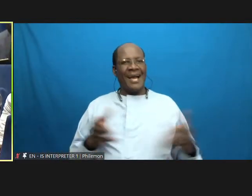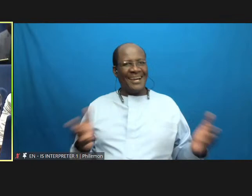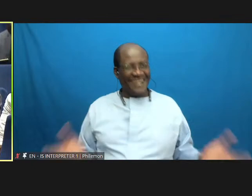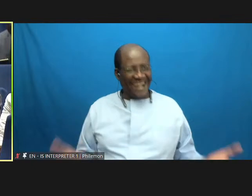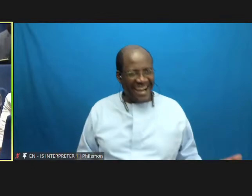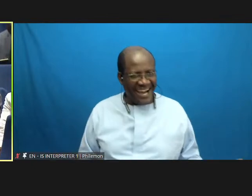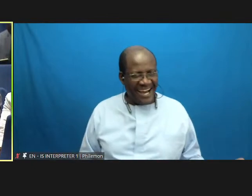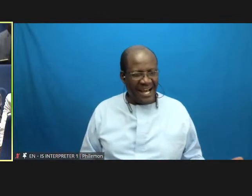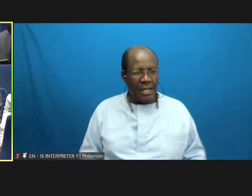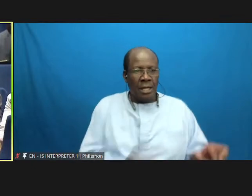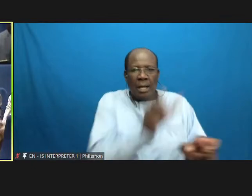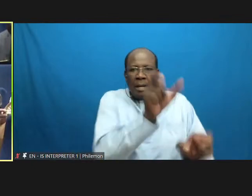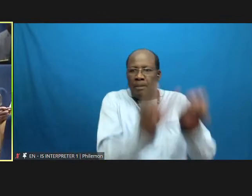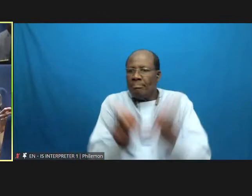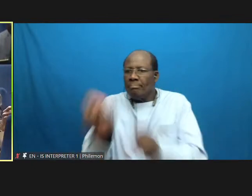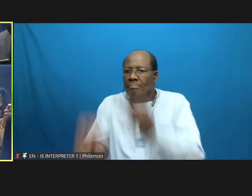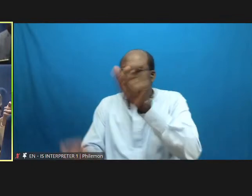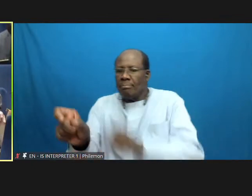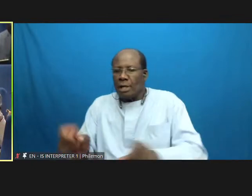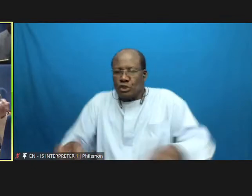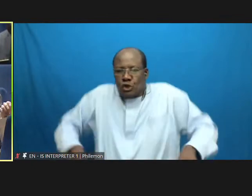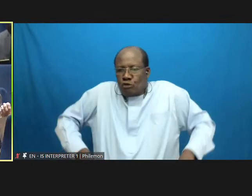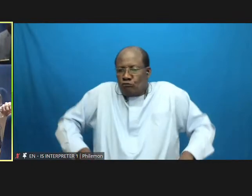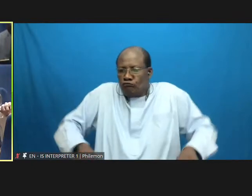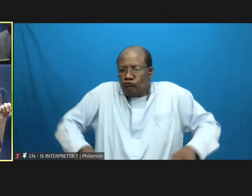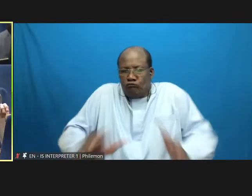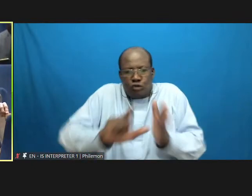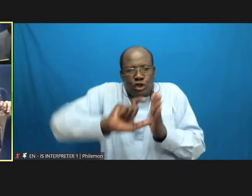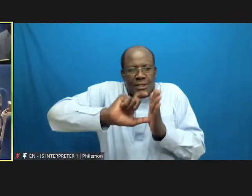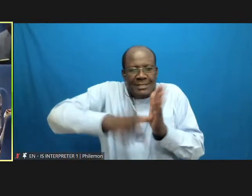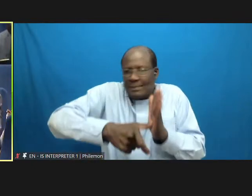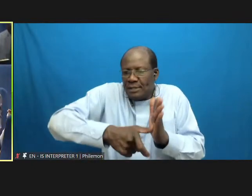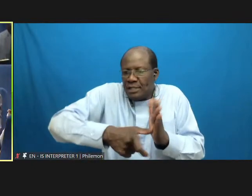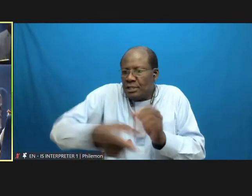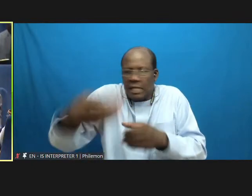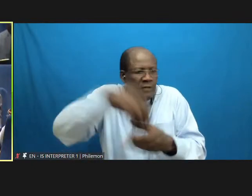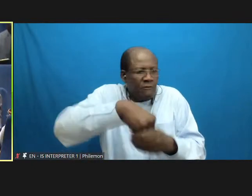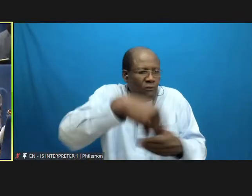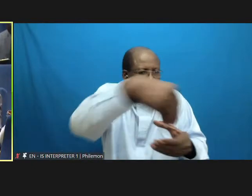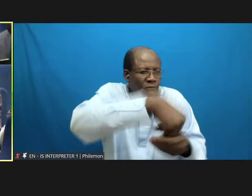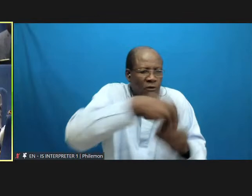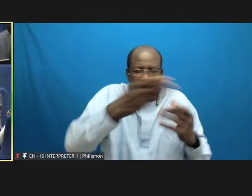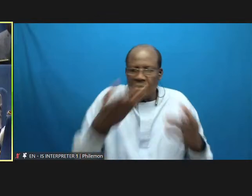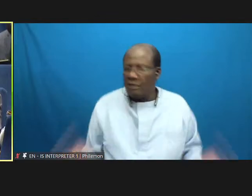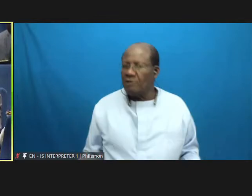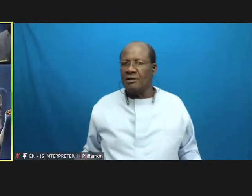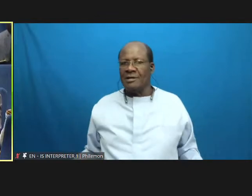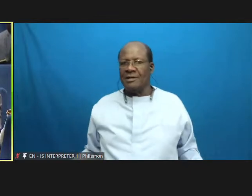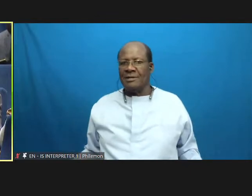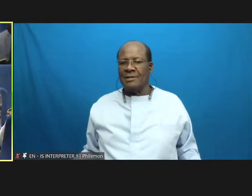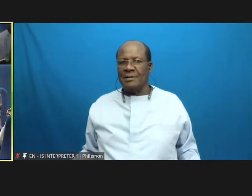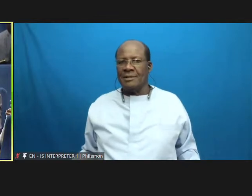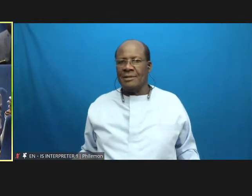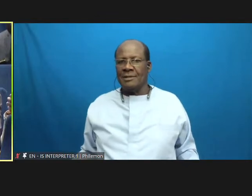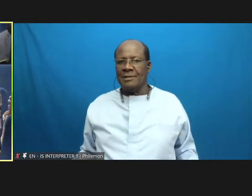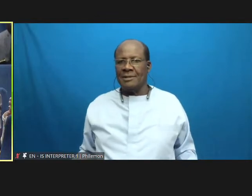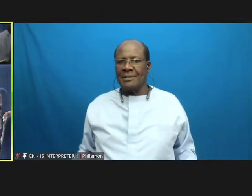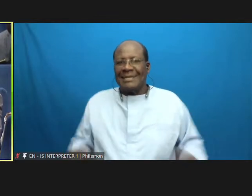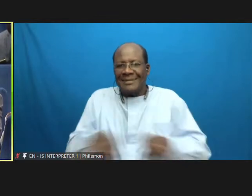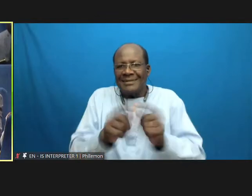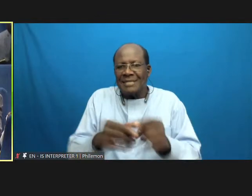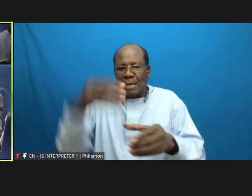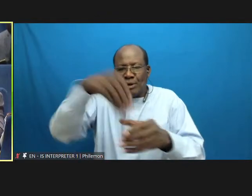with disability that cut across all the issues. So for example, the issue of data, the way